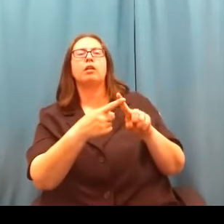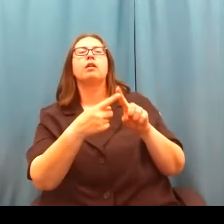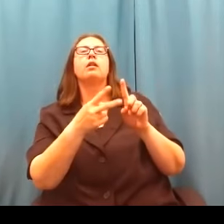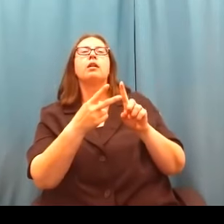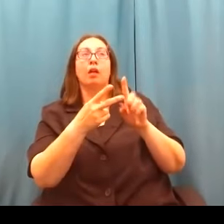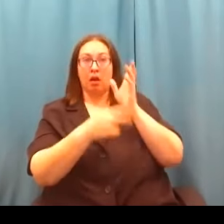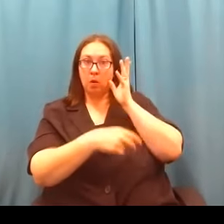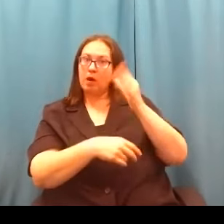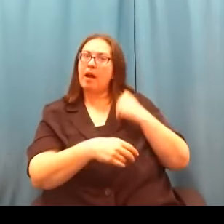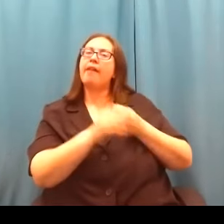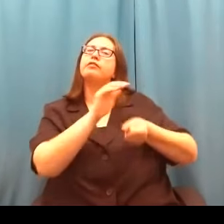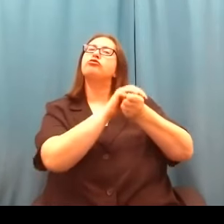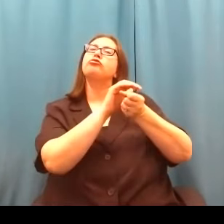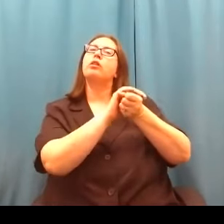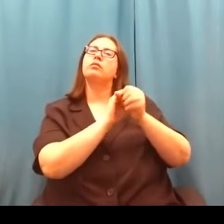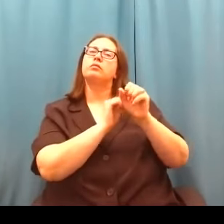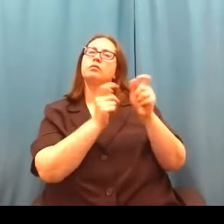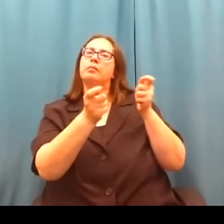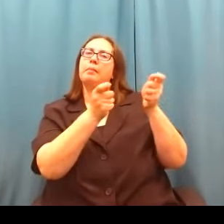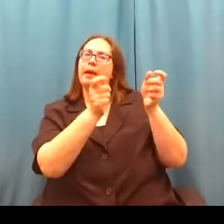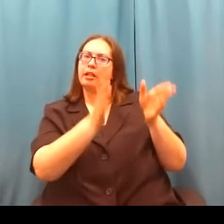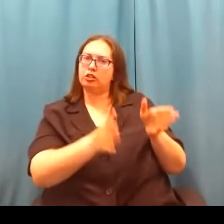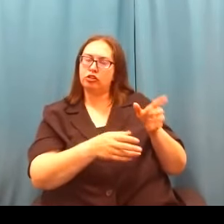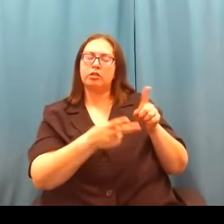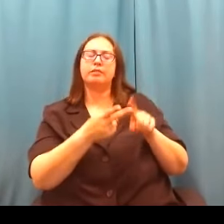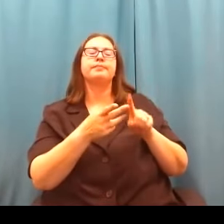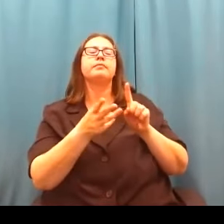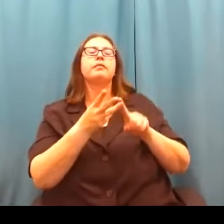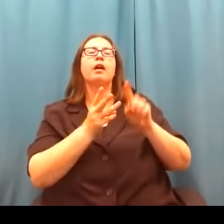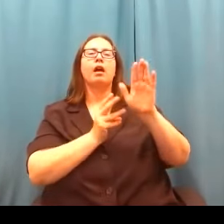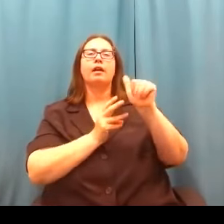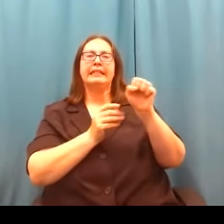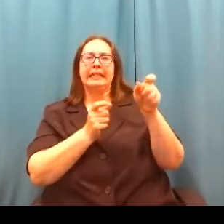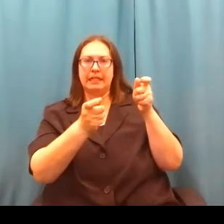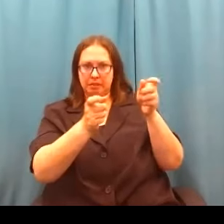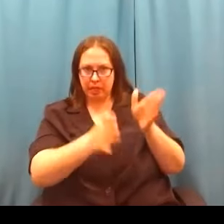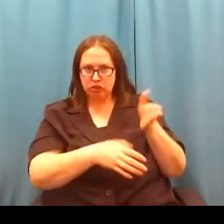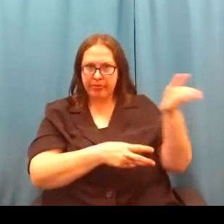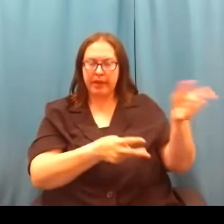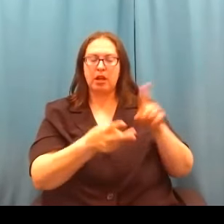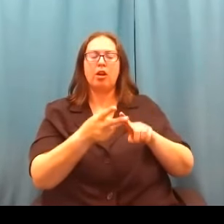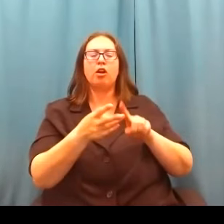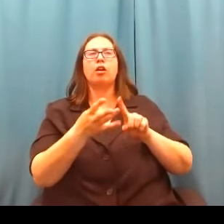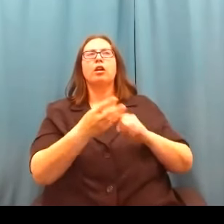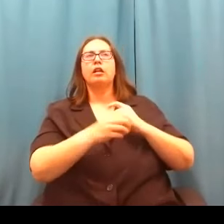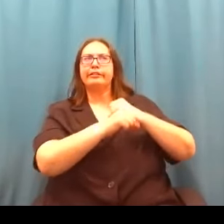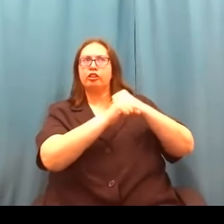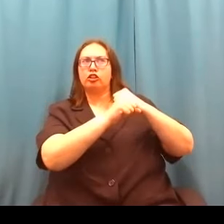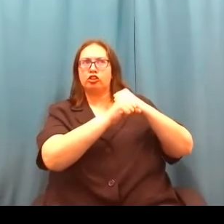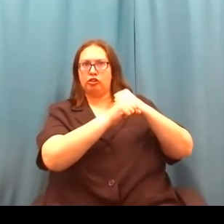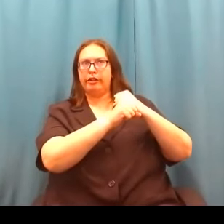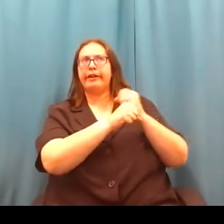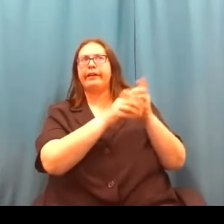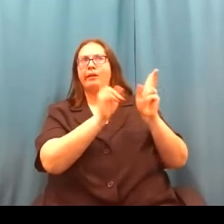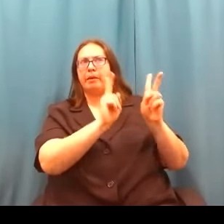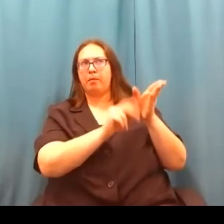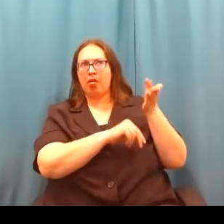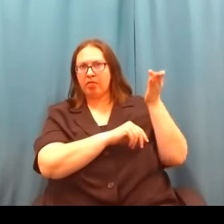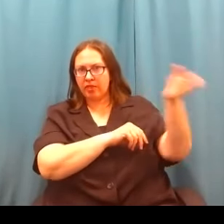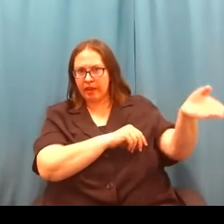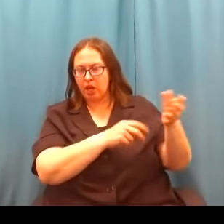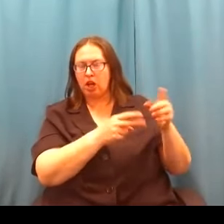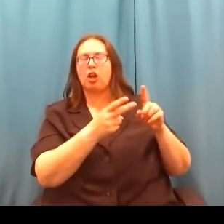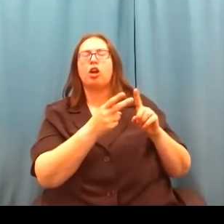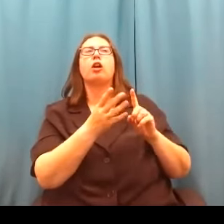manager there. We will have case managers there. We will have security there. And I think, you